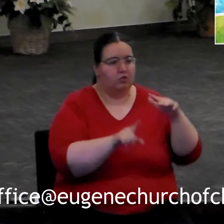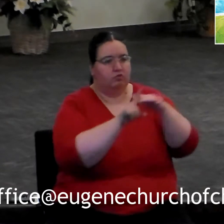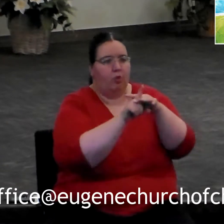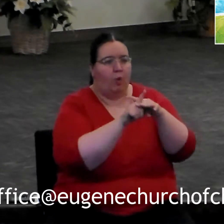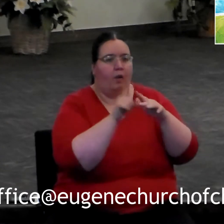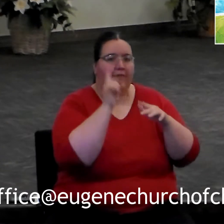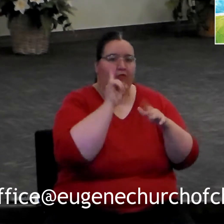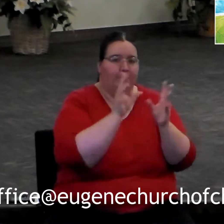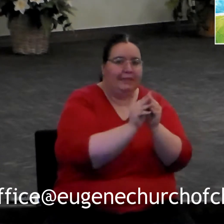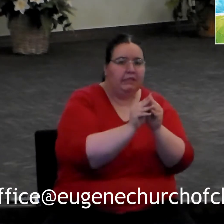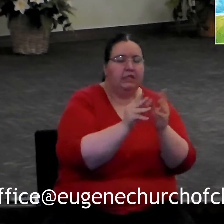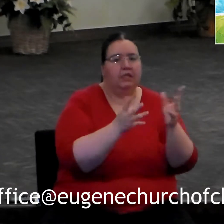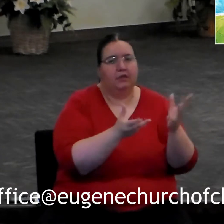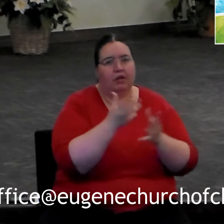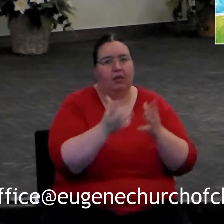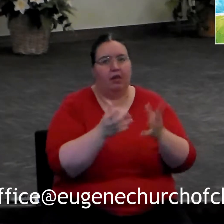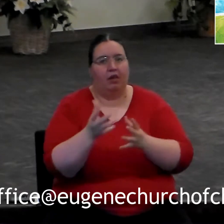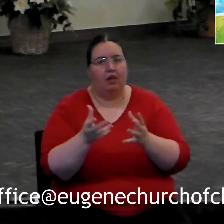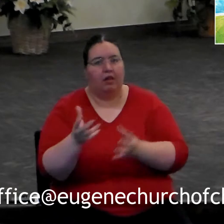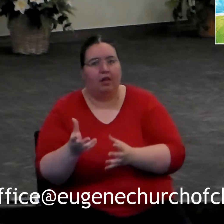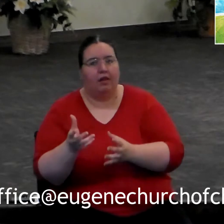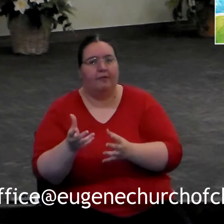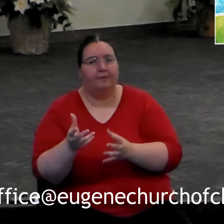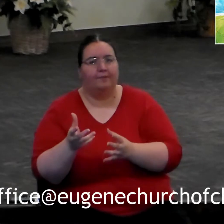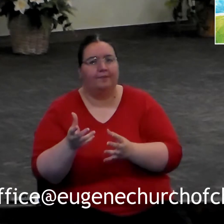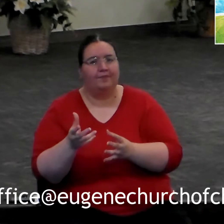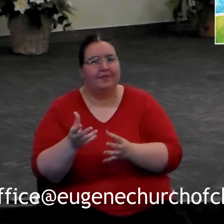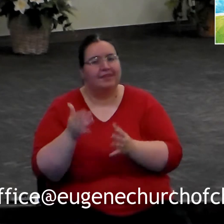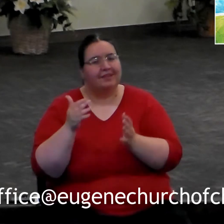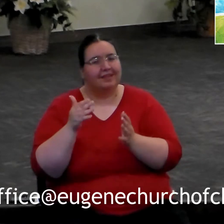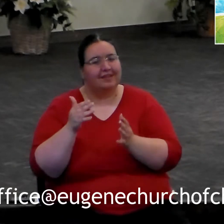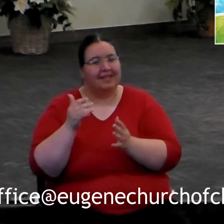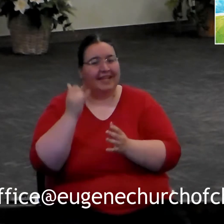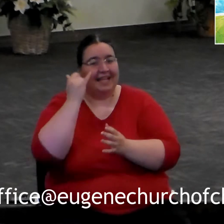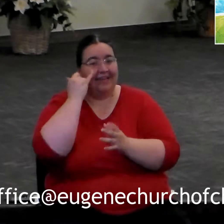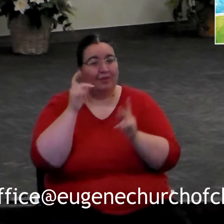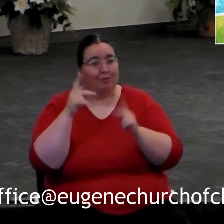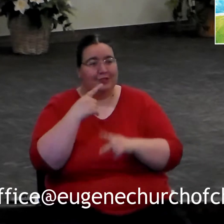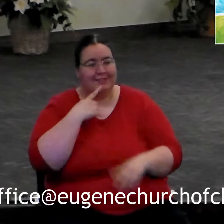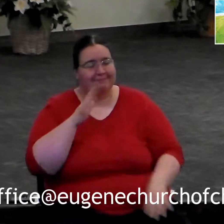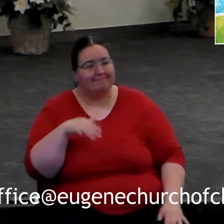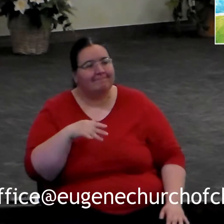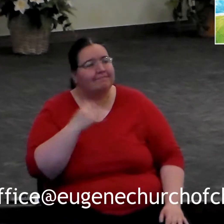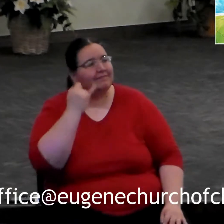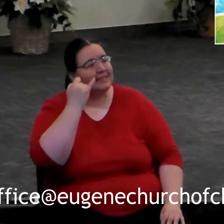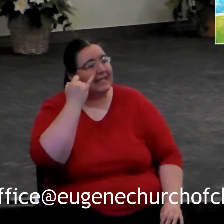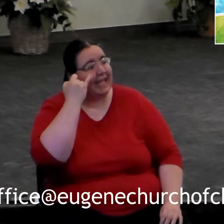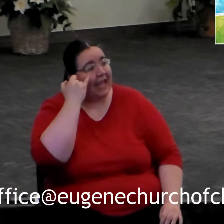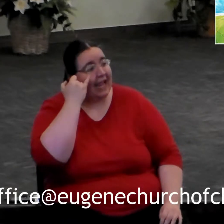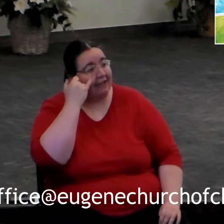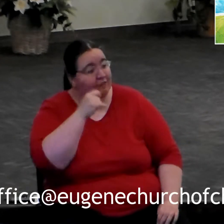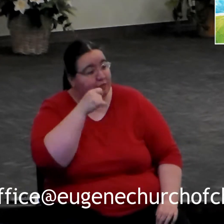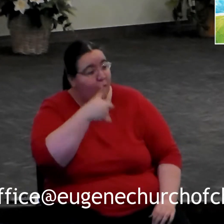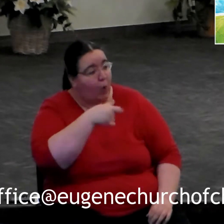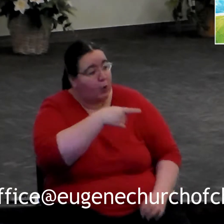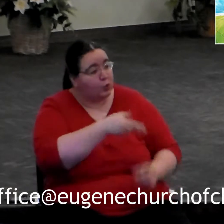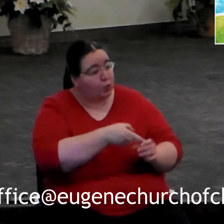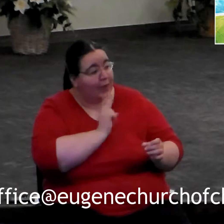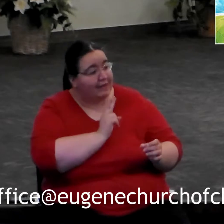you stopped working there tomorrow, they would hire someone else to do your job. Or if they didn't, that might be even a